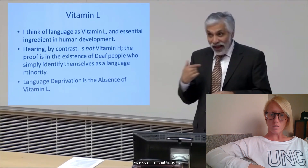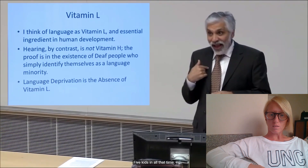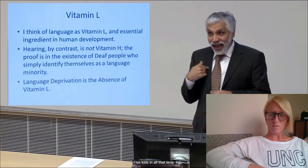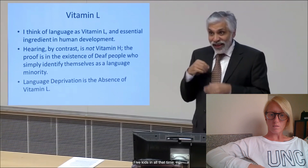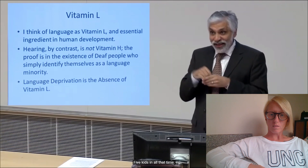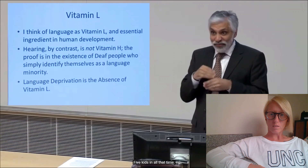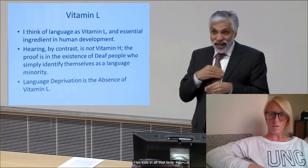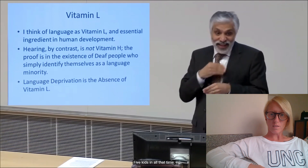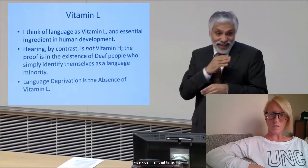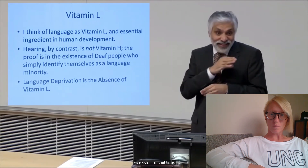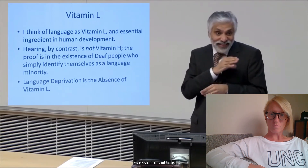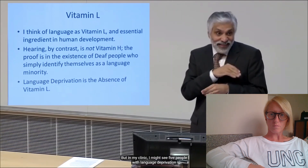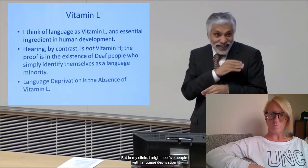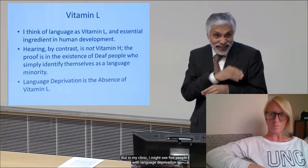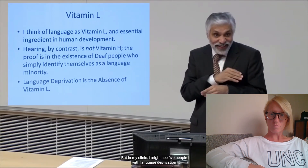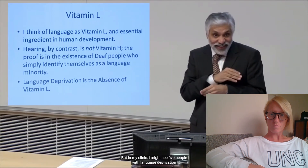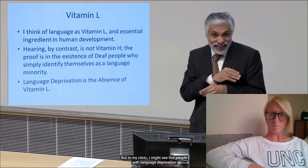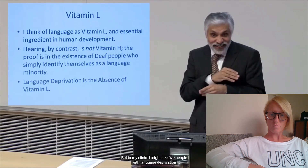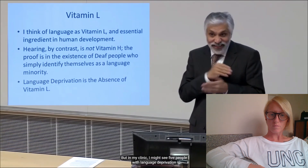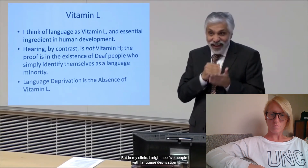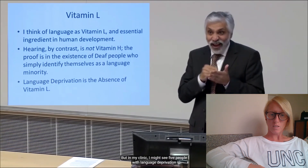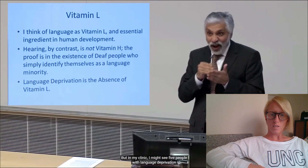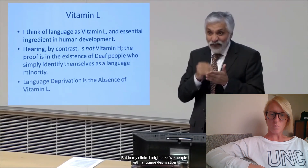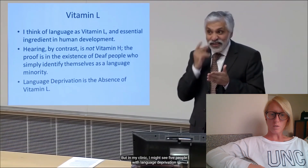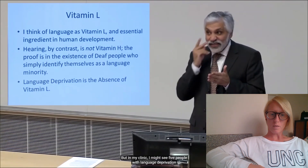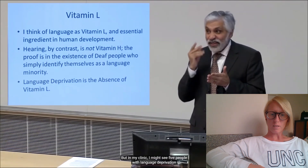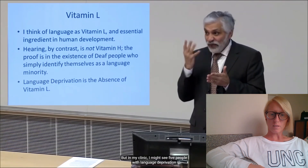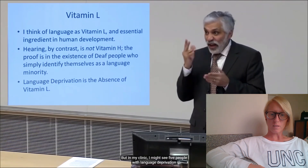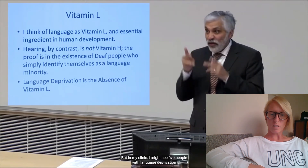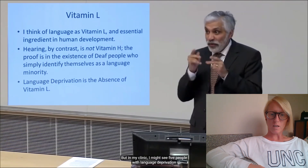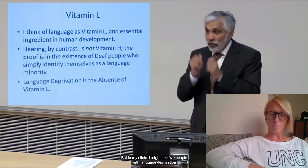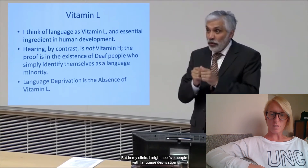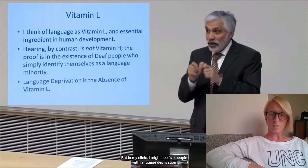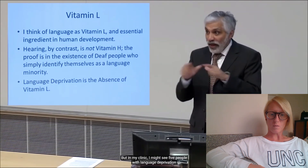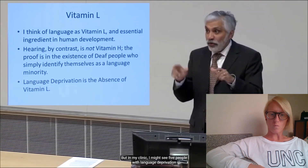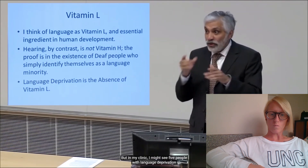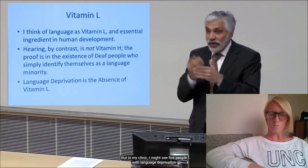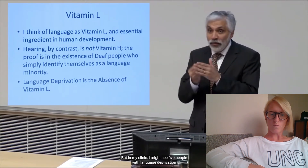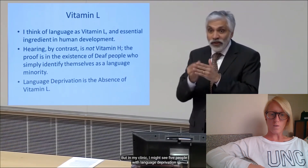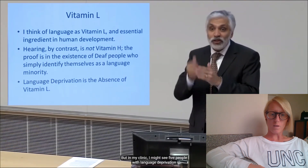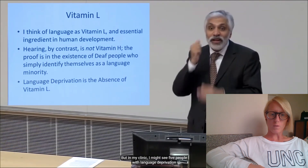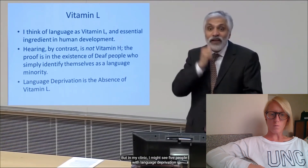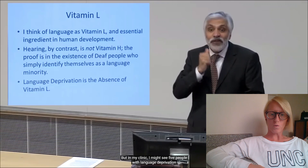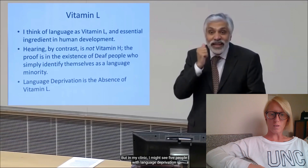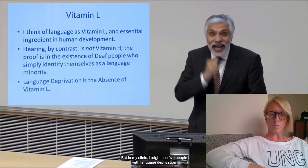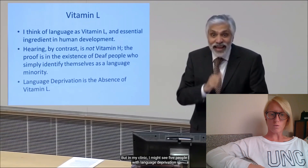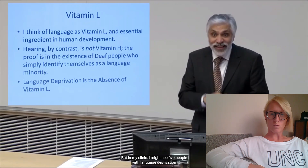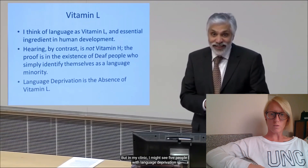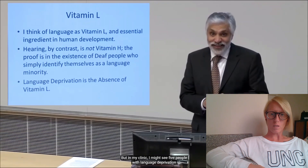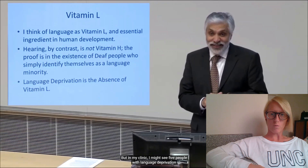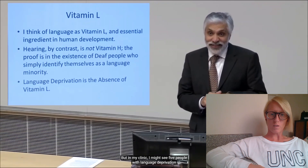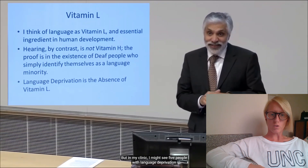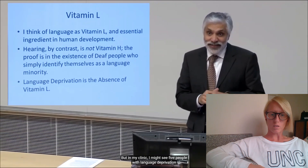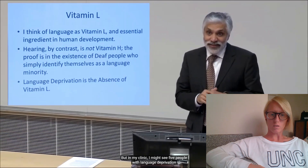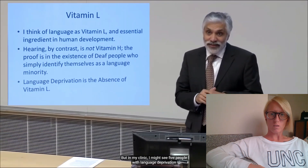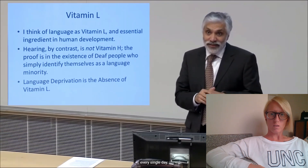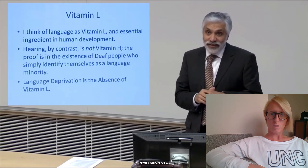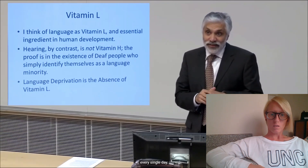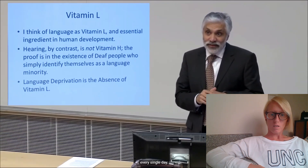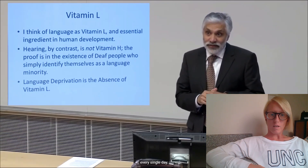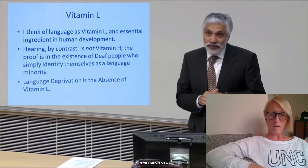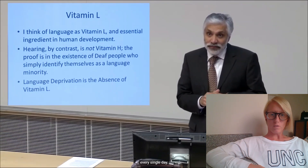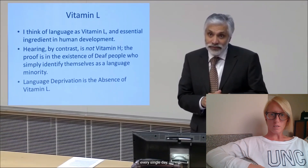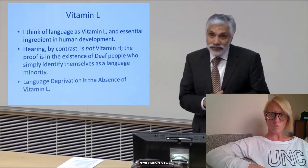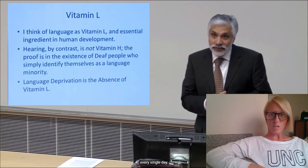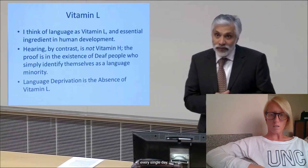5 kids in all that time. But in my clinic, I might see 5 people with language deprivation